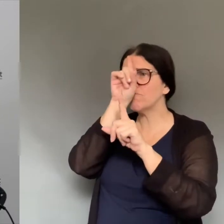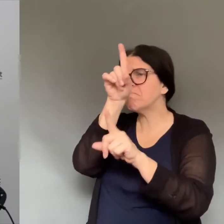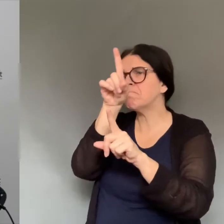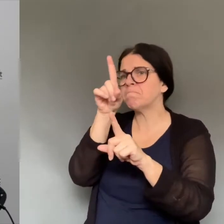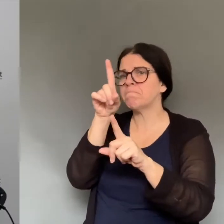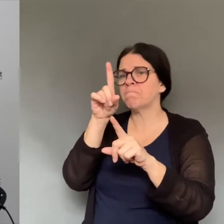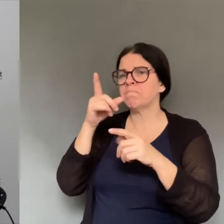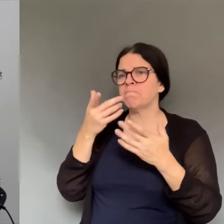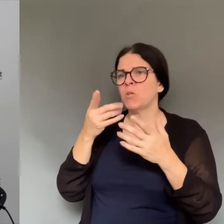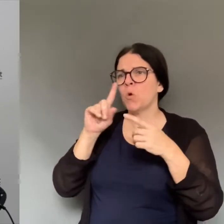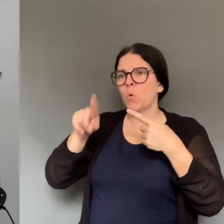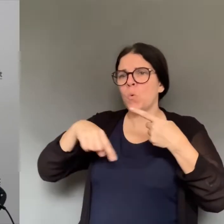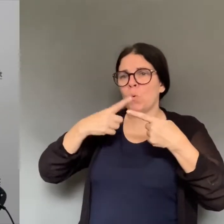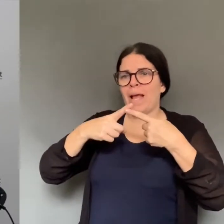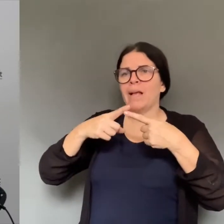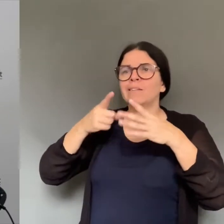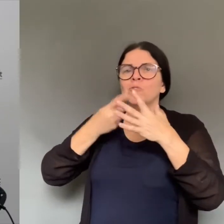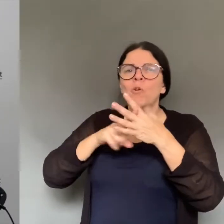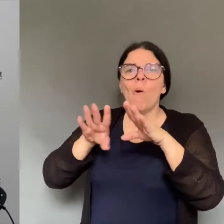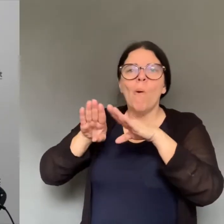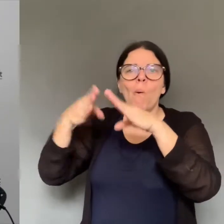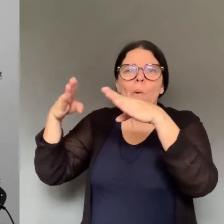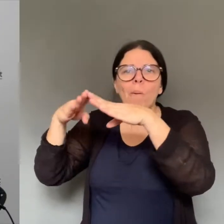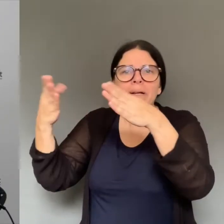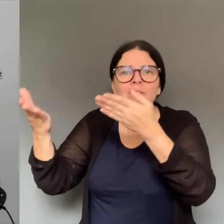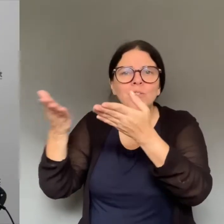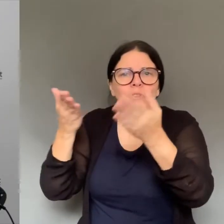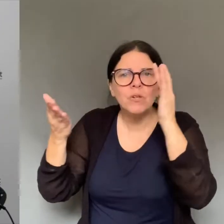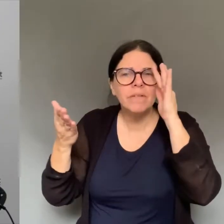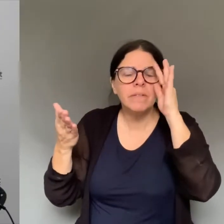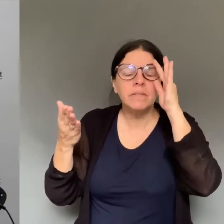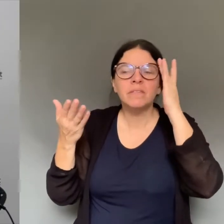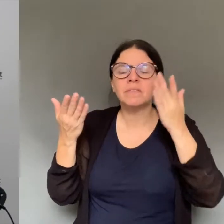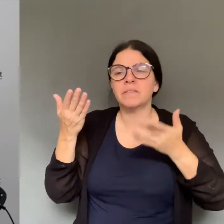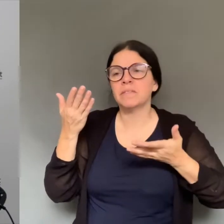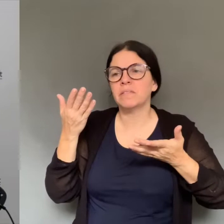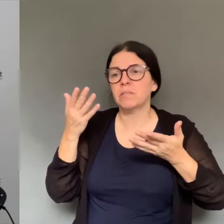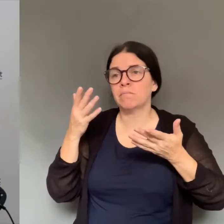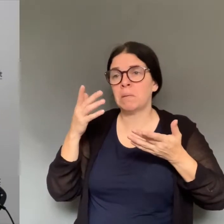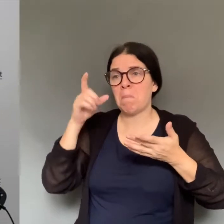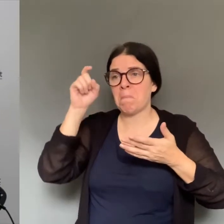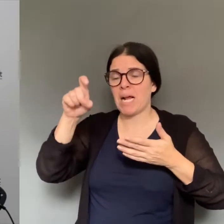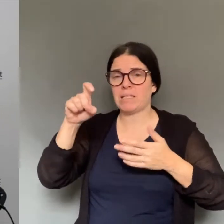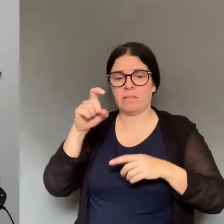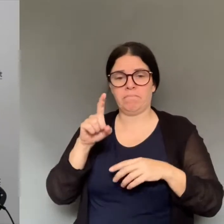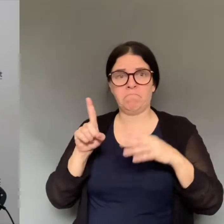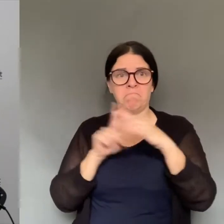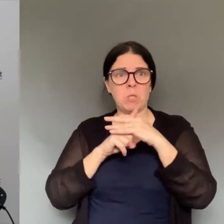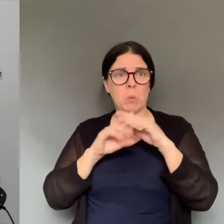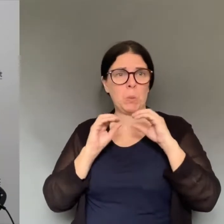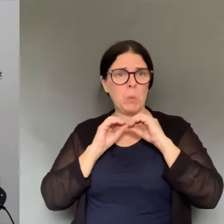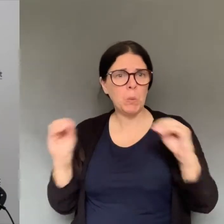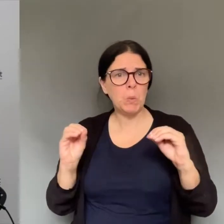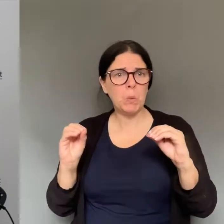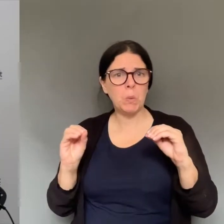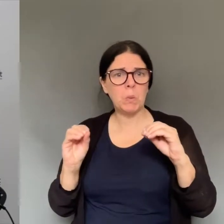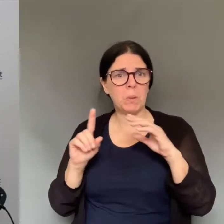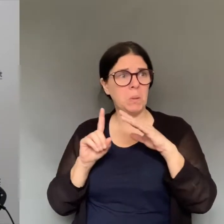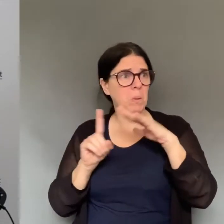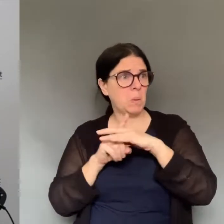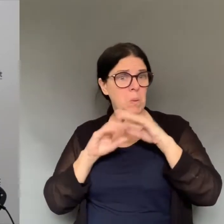reopening services? Is it 0 cases, or is there some leeway there with maybe we're doubling more at 4